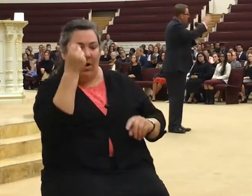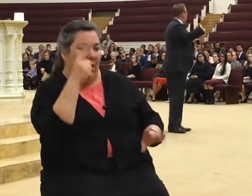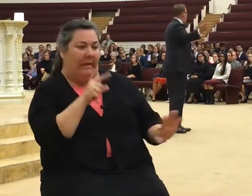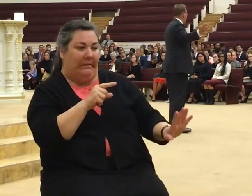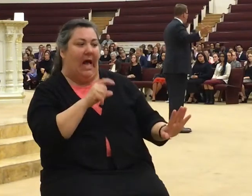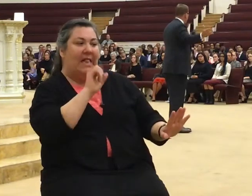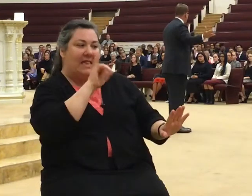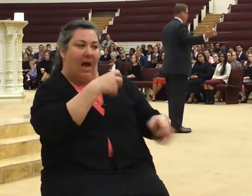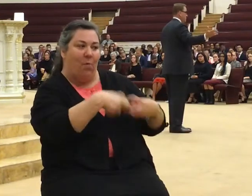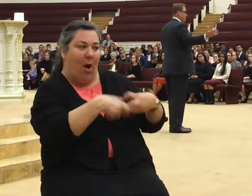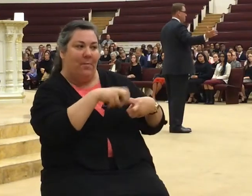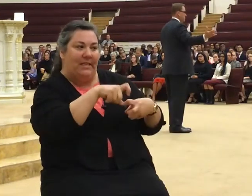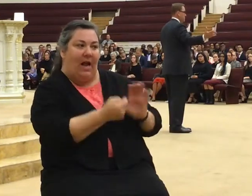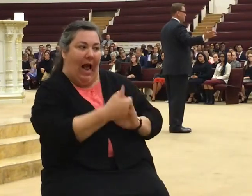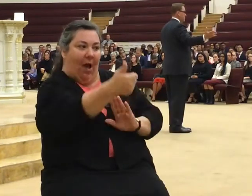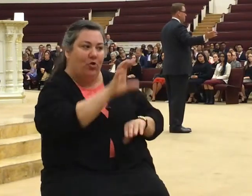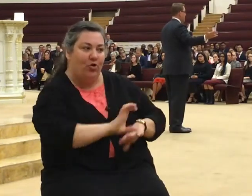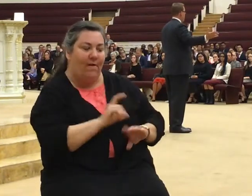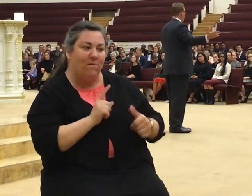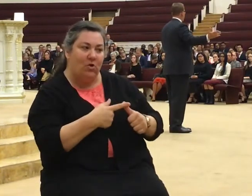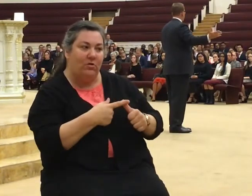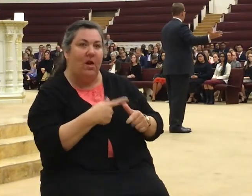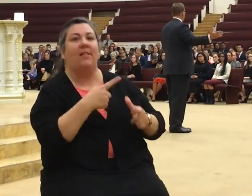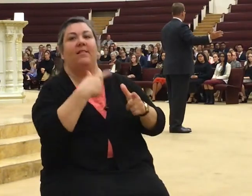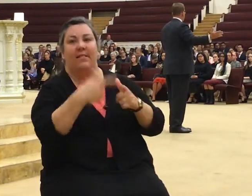get up and over this issue.